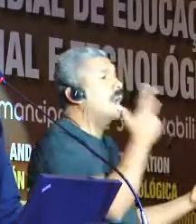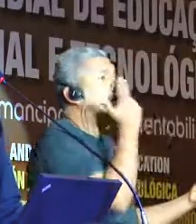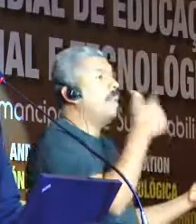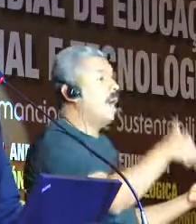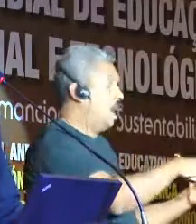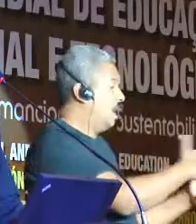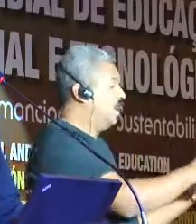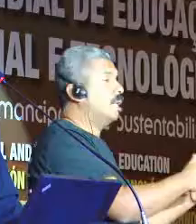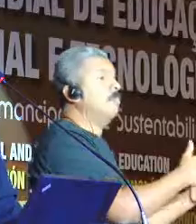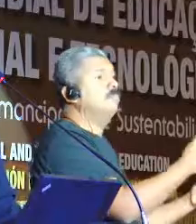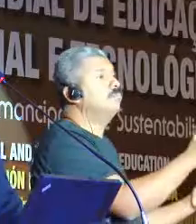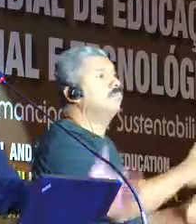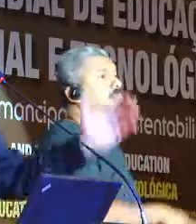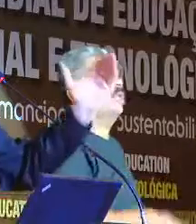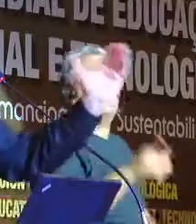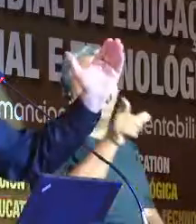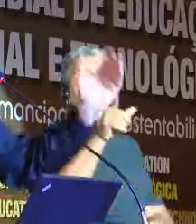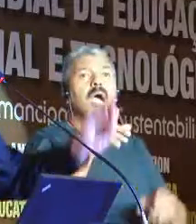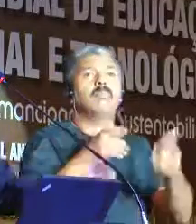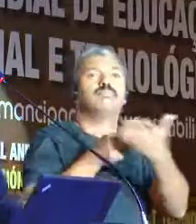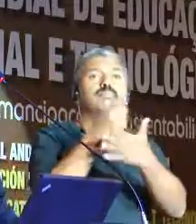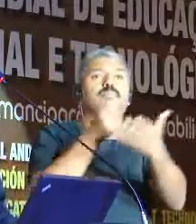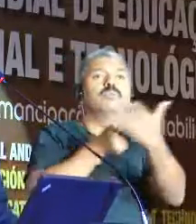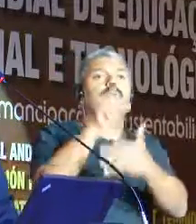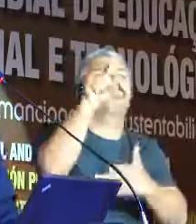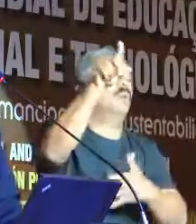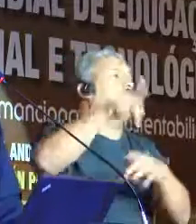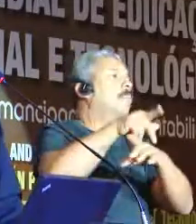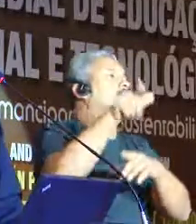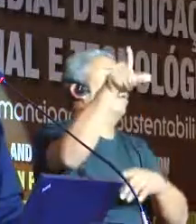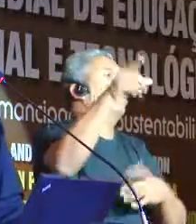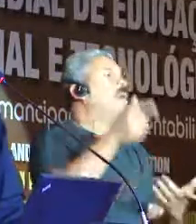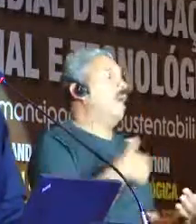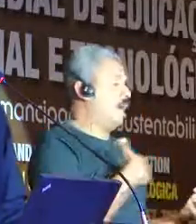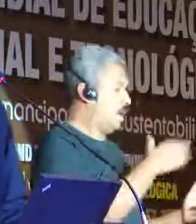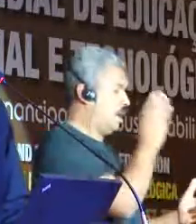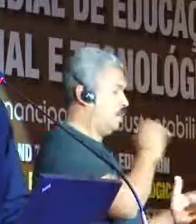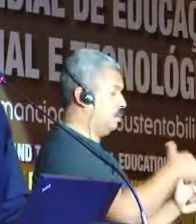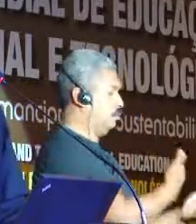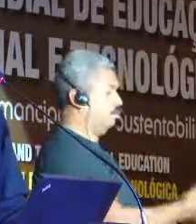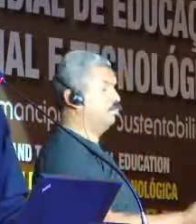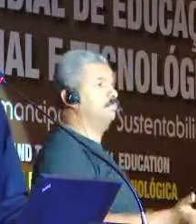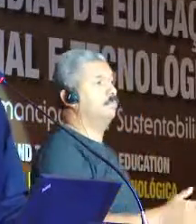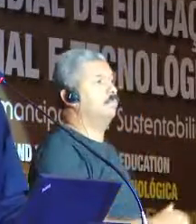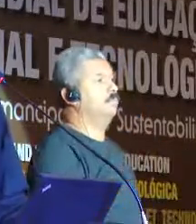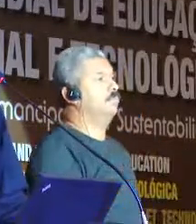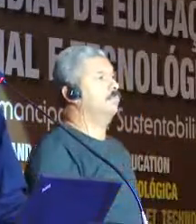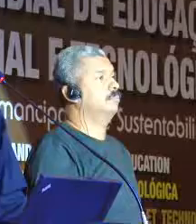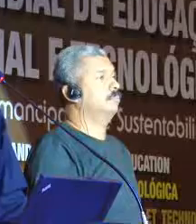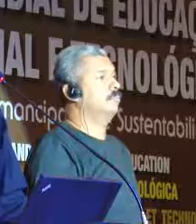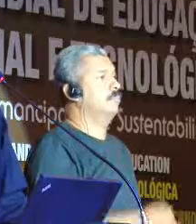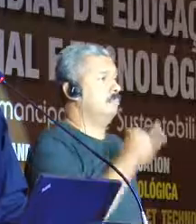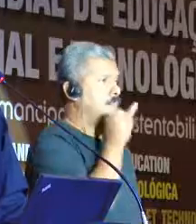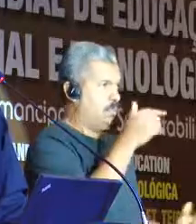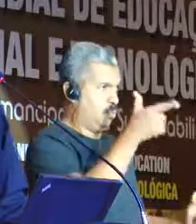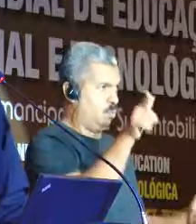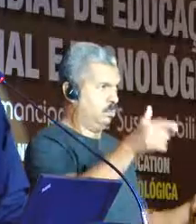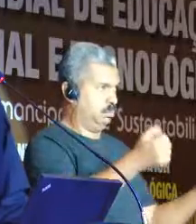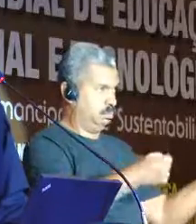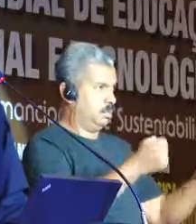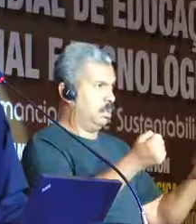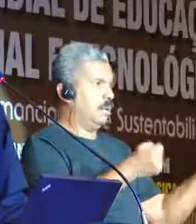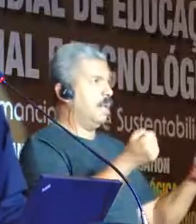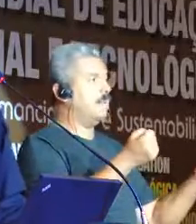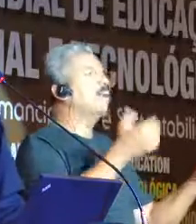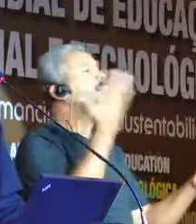Henry Ford, when he created the first automobile production line, was standing with